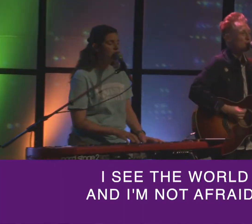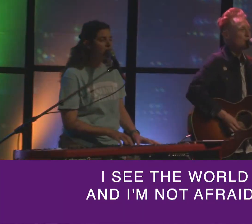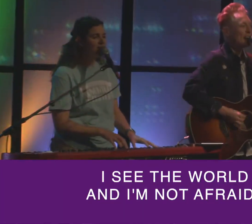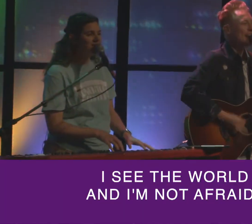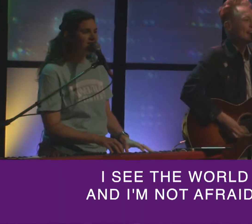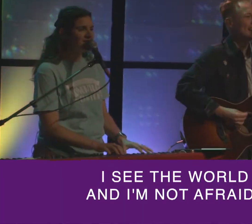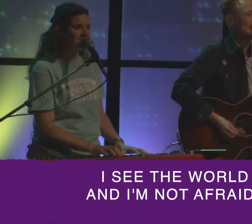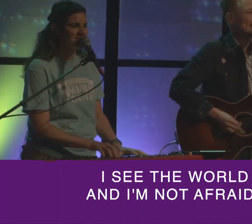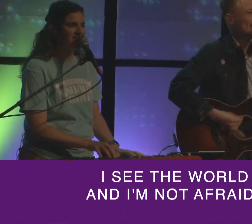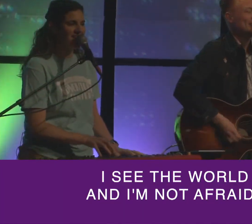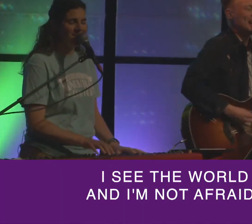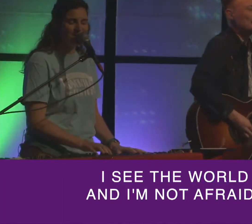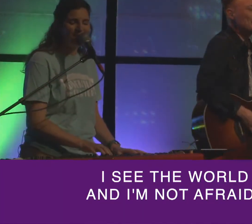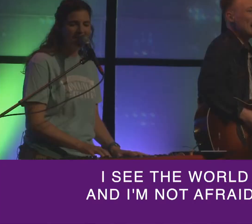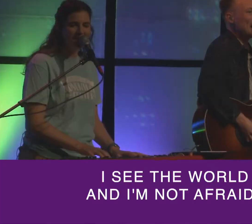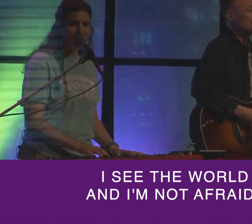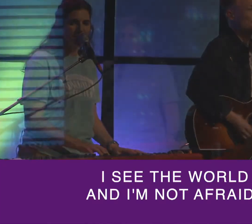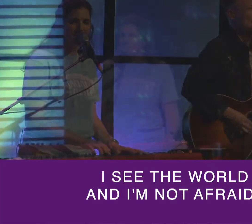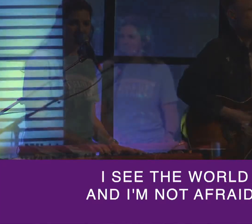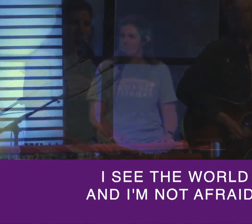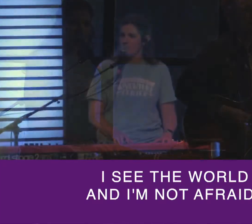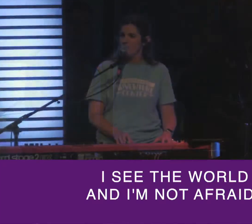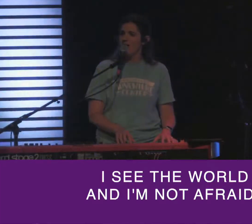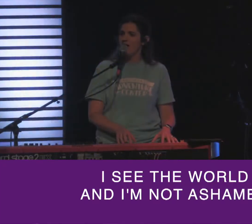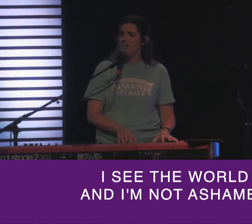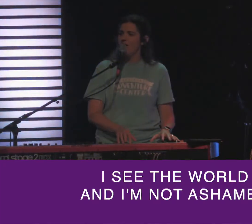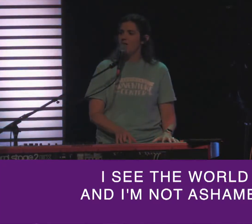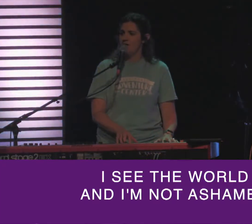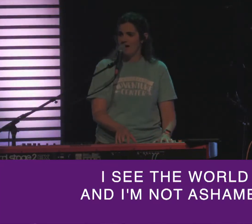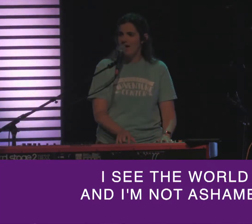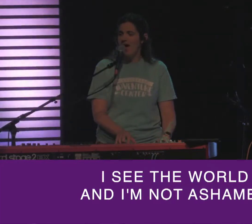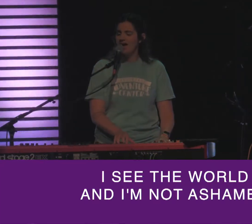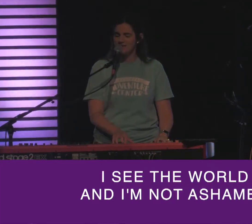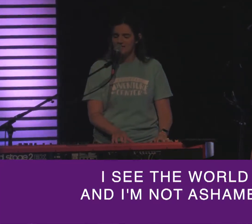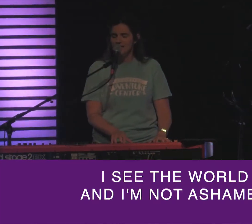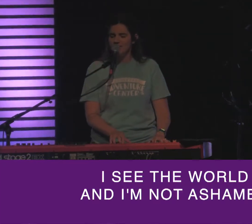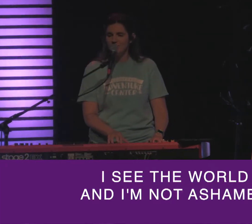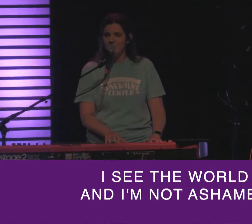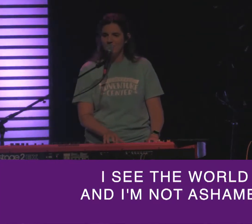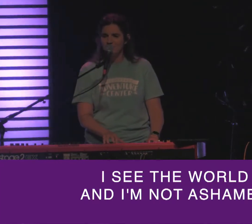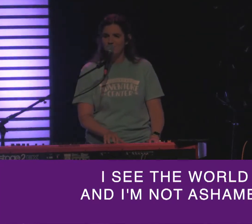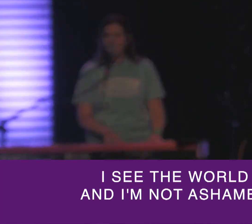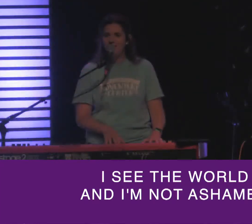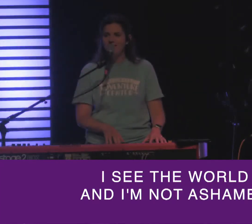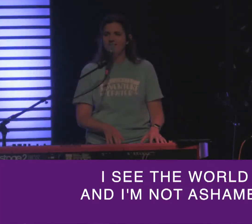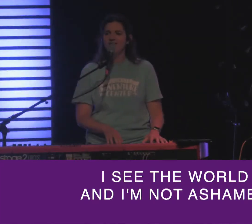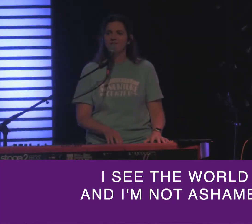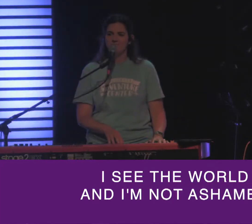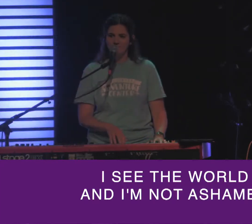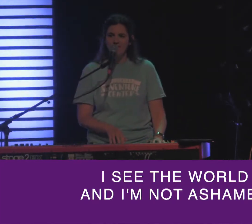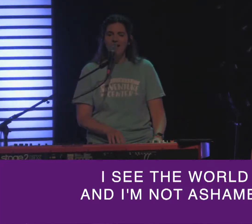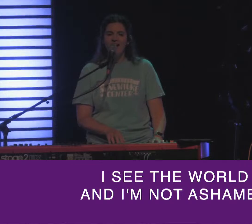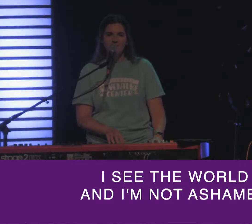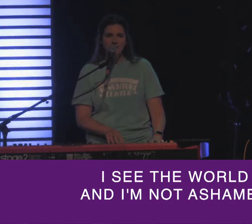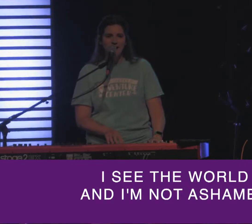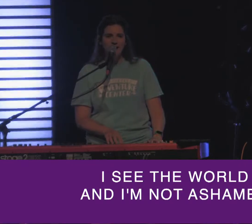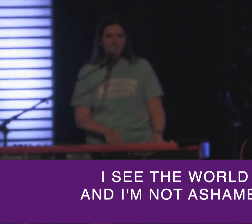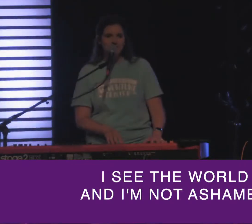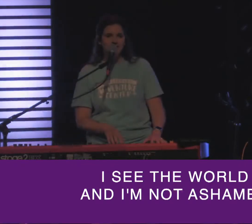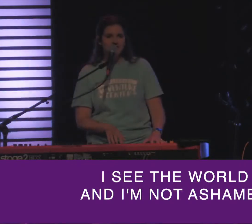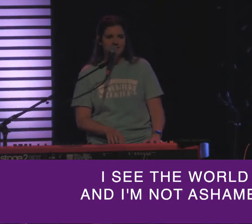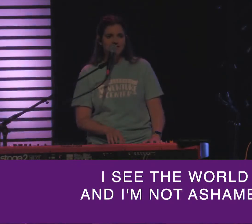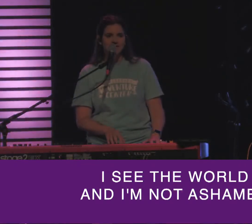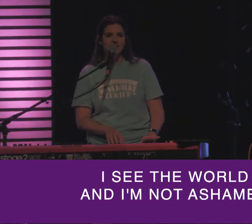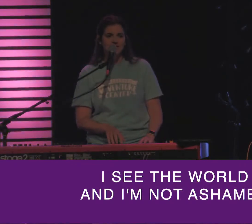World your way, I'm not afraid to follow. I see the world your way, oh, I'm